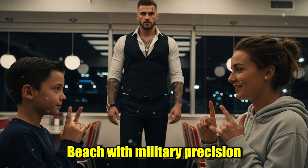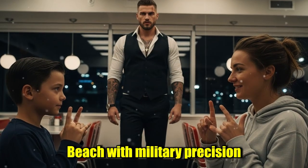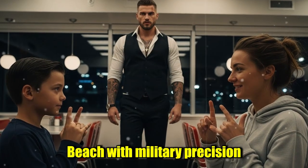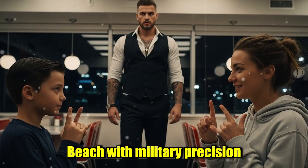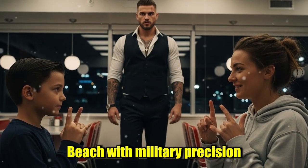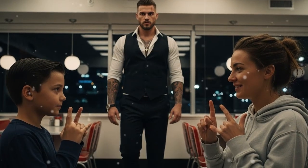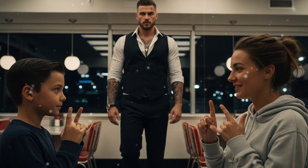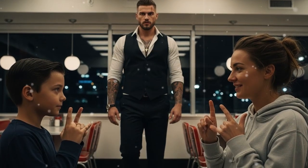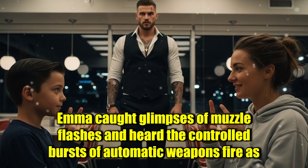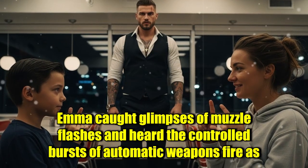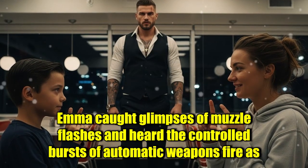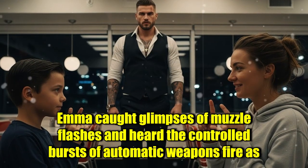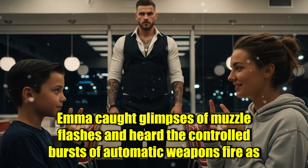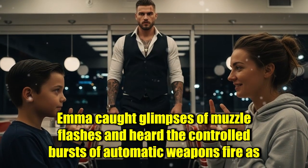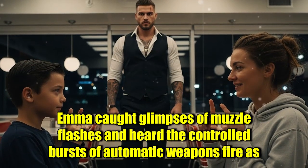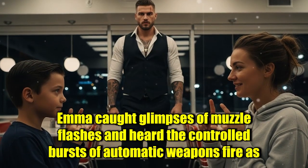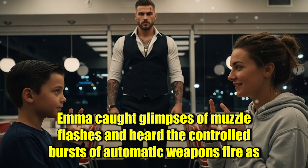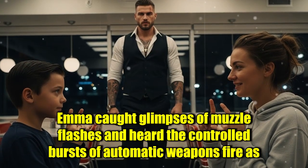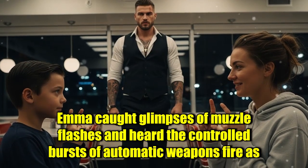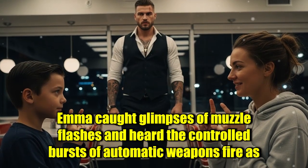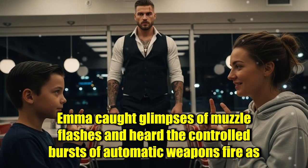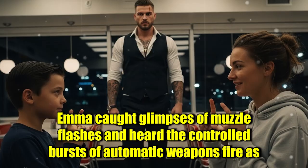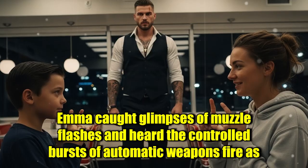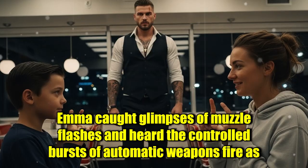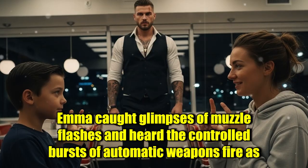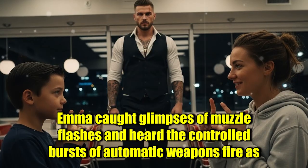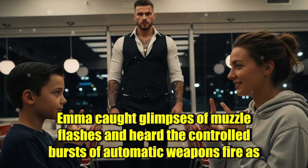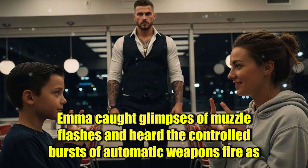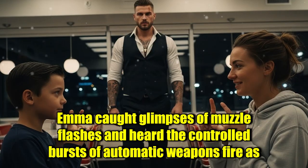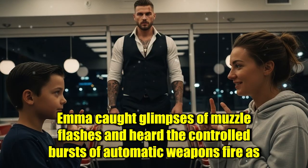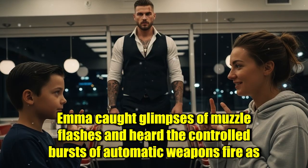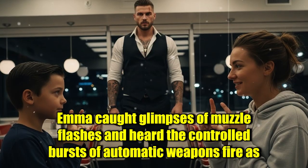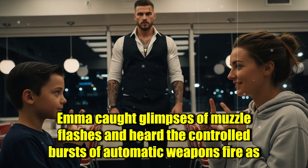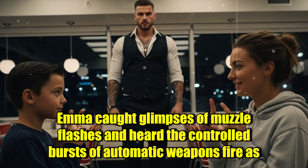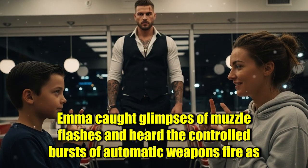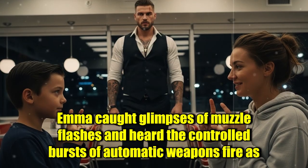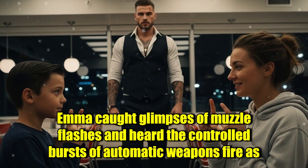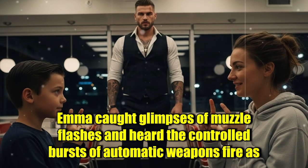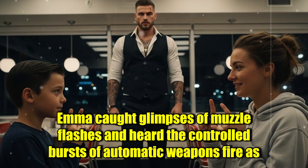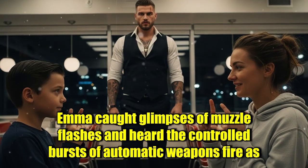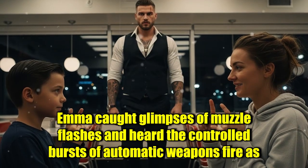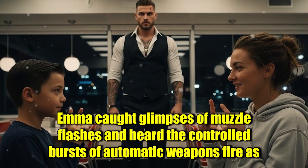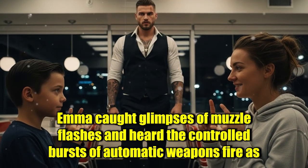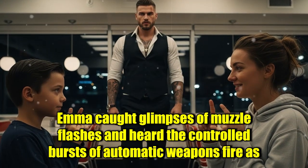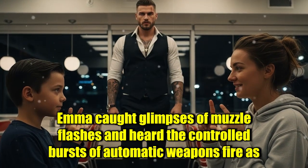military precision. Emma caught glimpses of muzzle flashes and heard the controlled bursts of automatic weapons fire as Adrian's